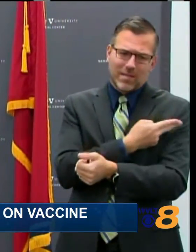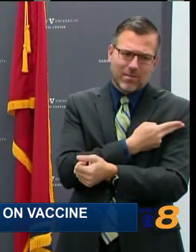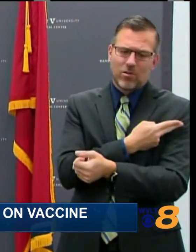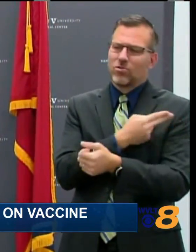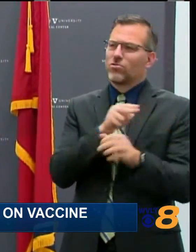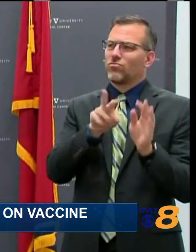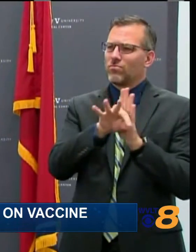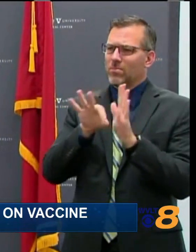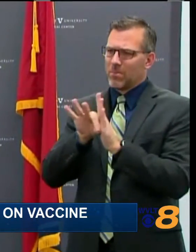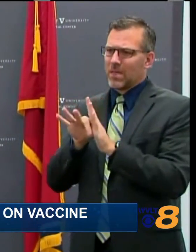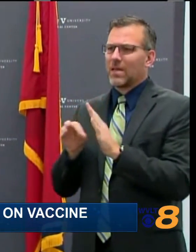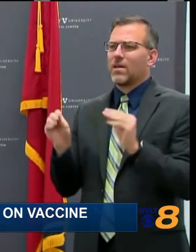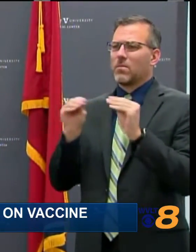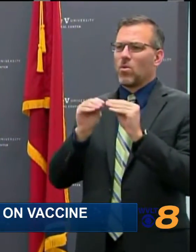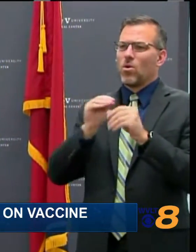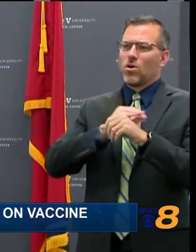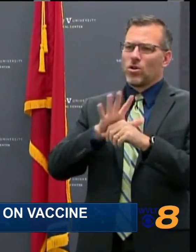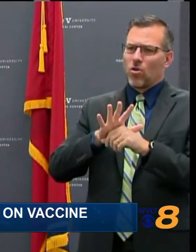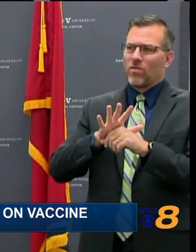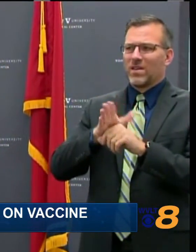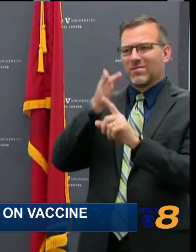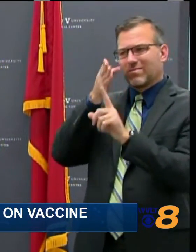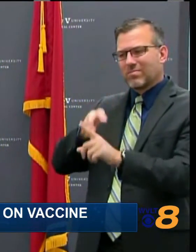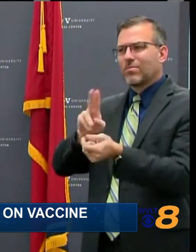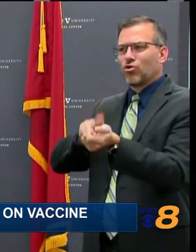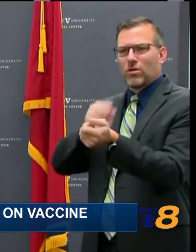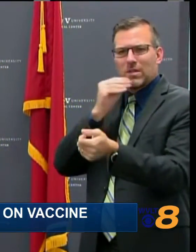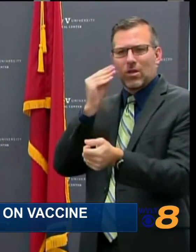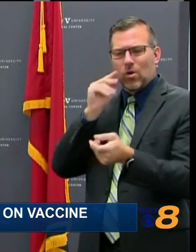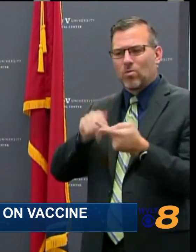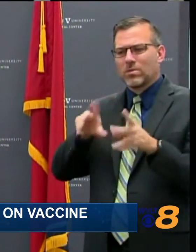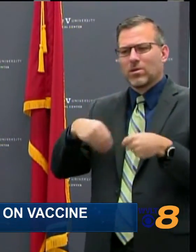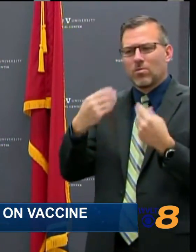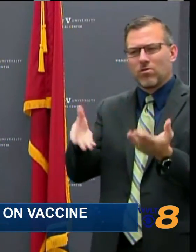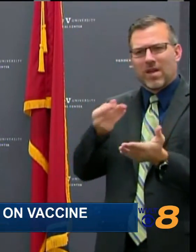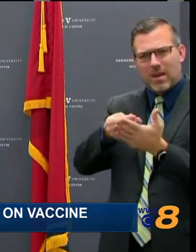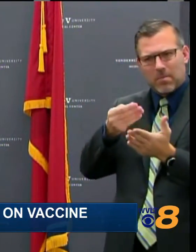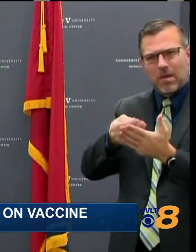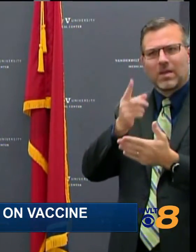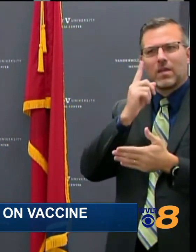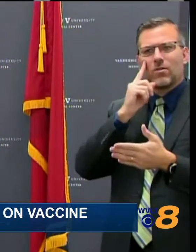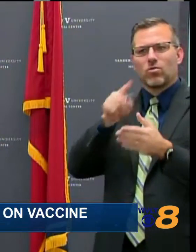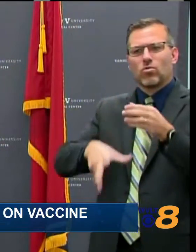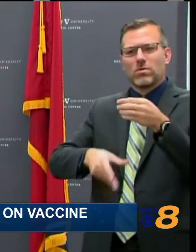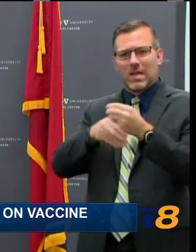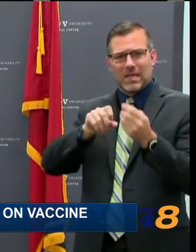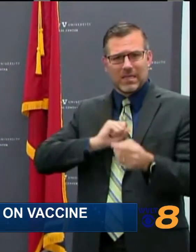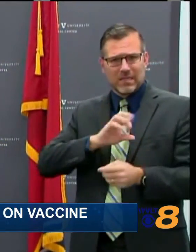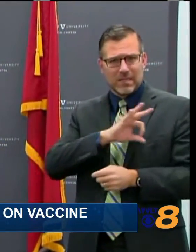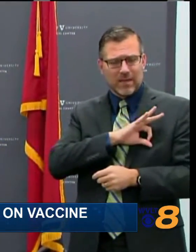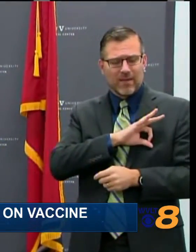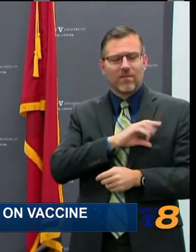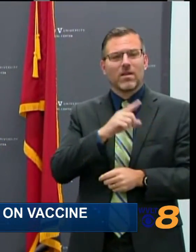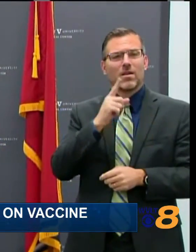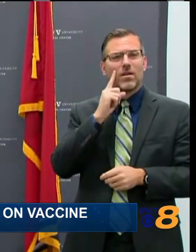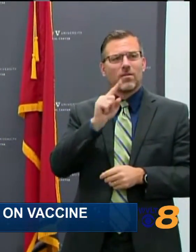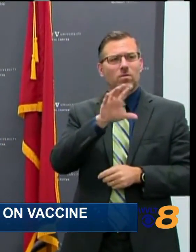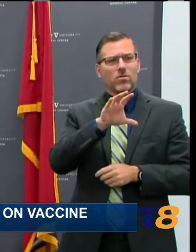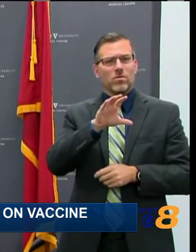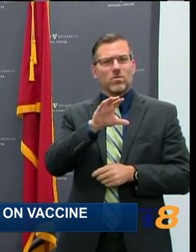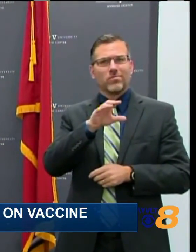more COVID-specific nursing homes, to provide funding for staffing for providers across the state, providing